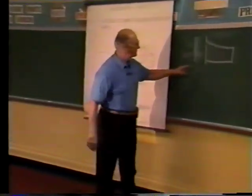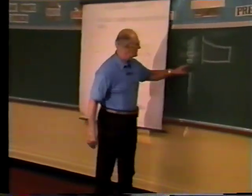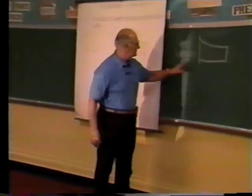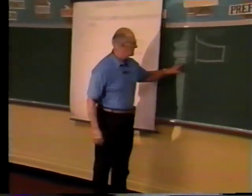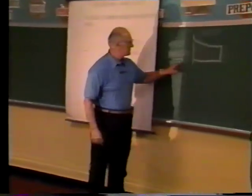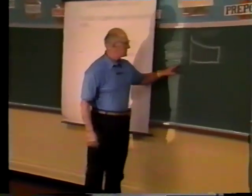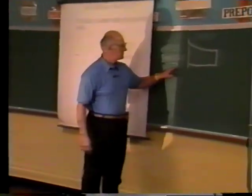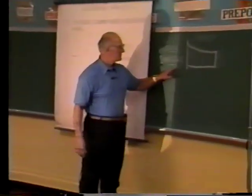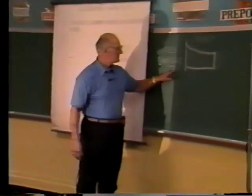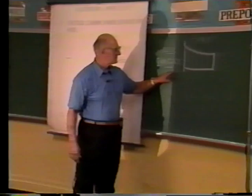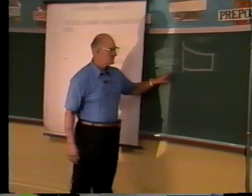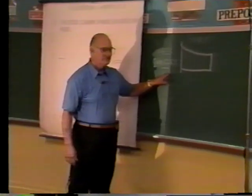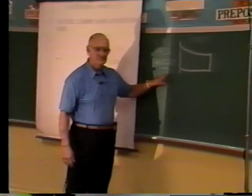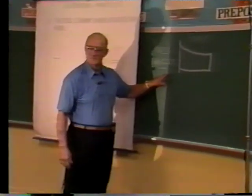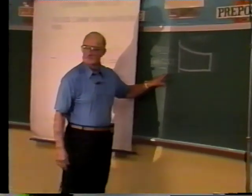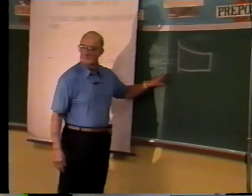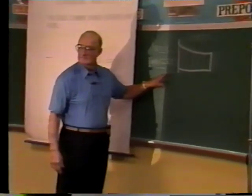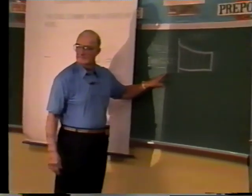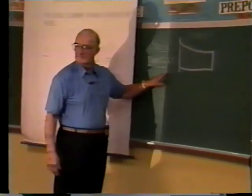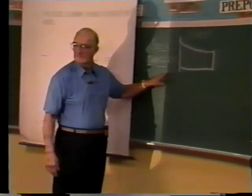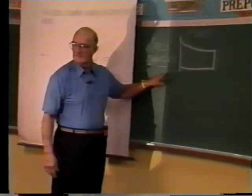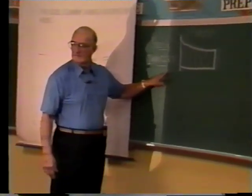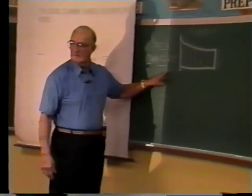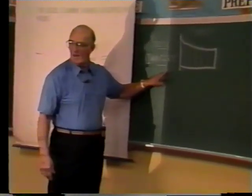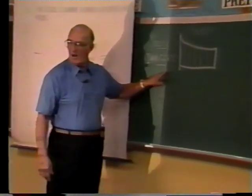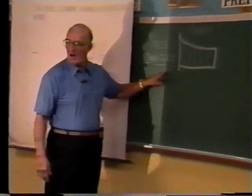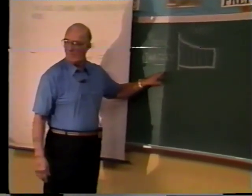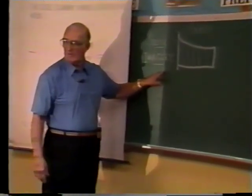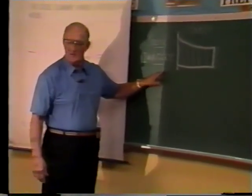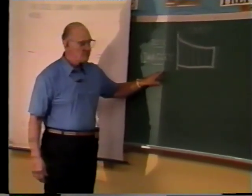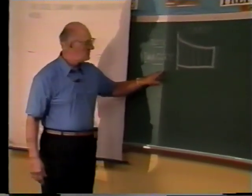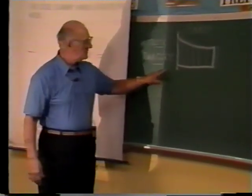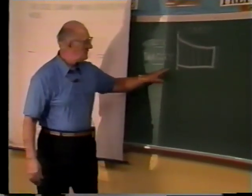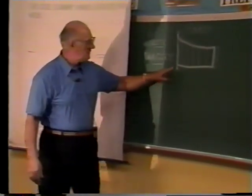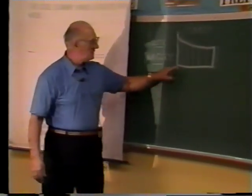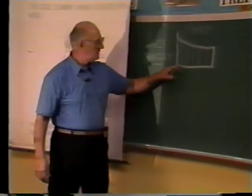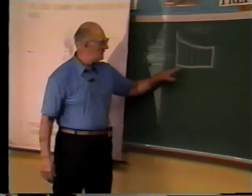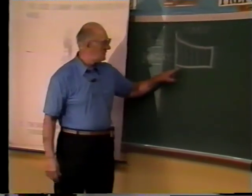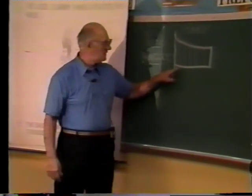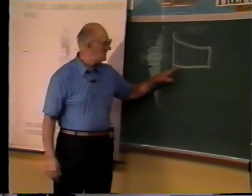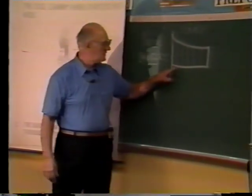The hop.